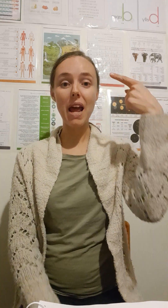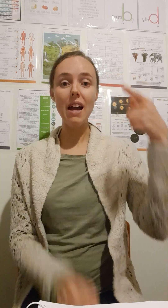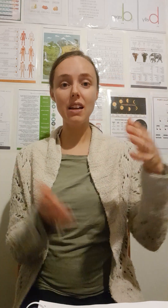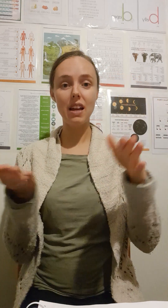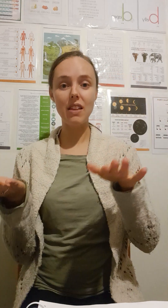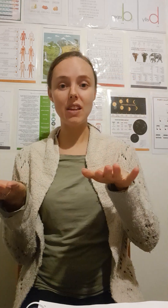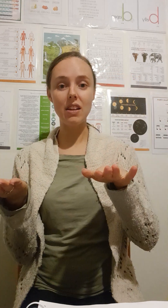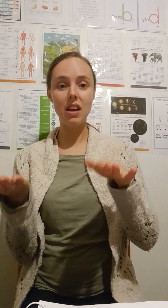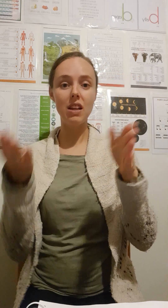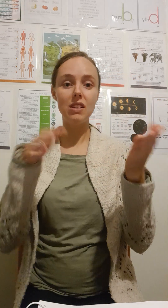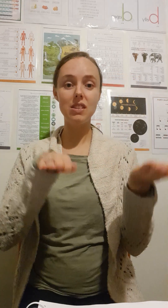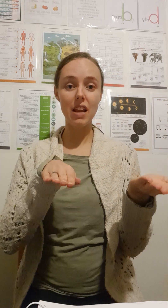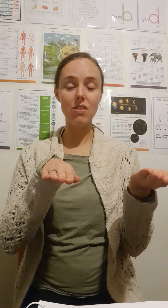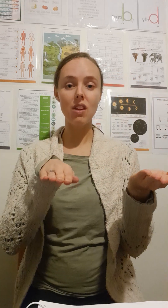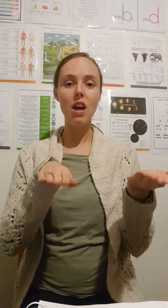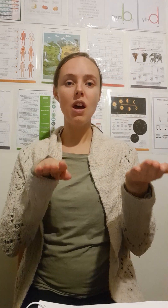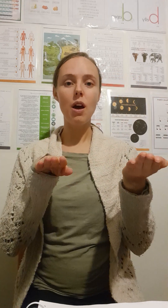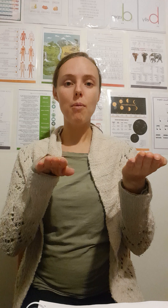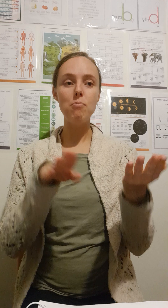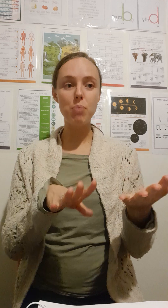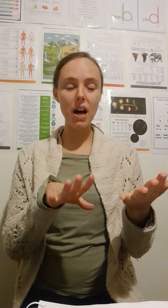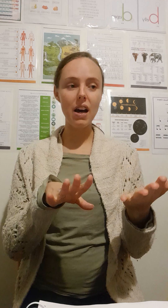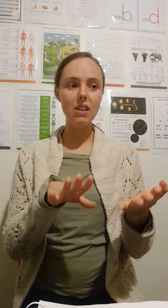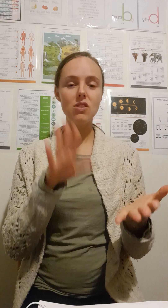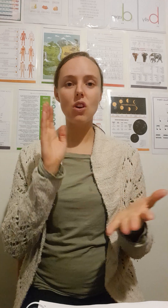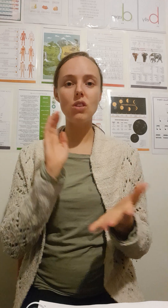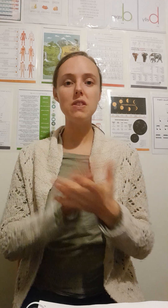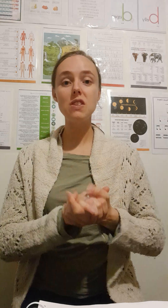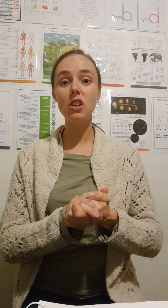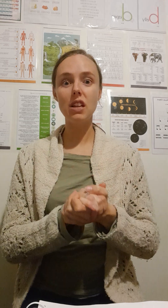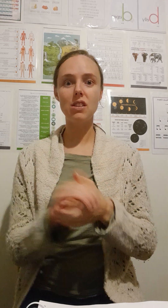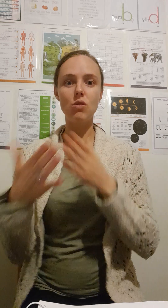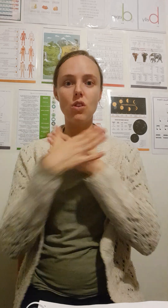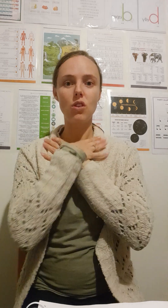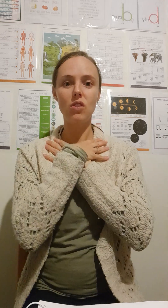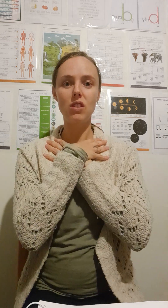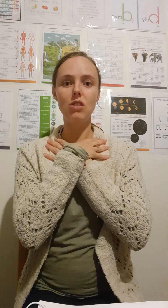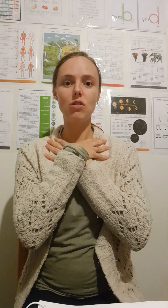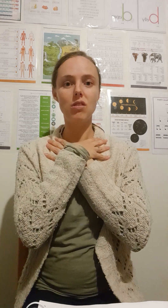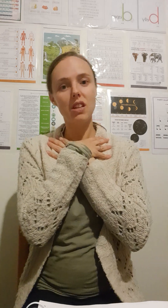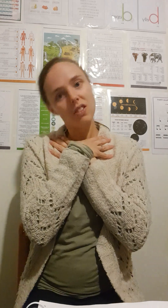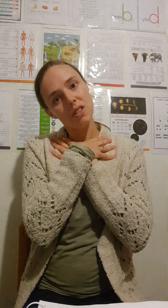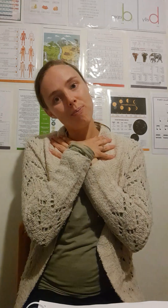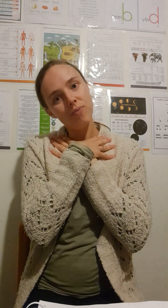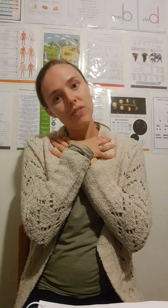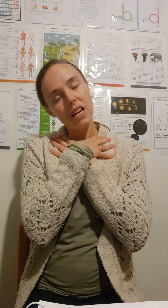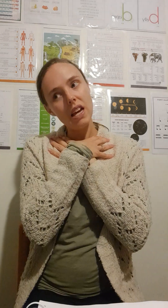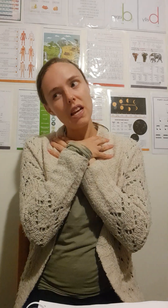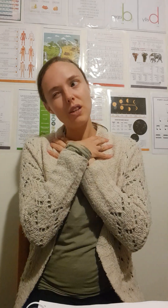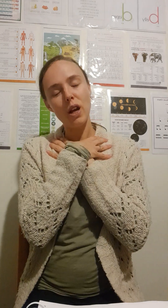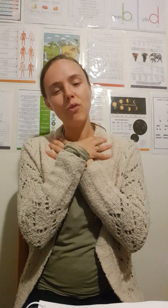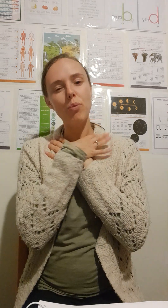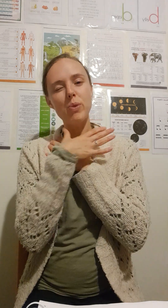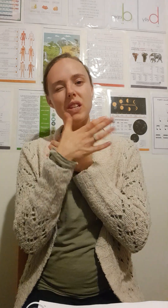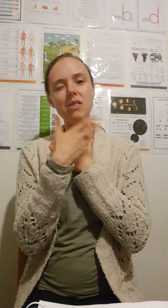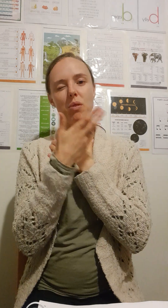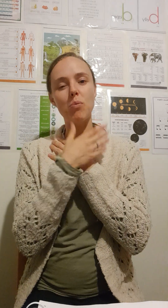black and then death. But on CC Connected, they do this, and it kind of represents a bit